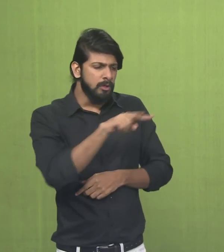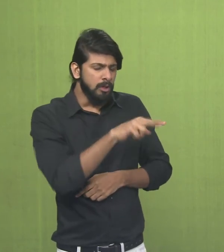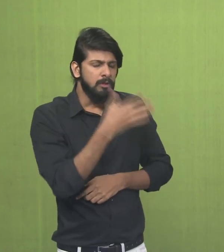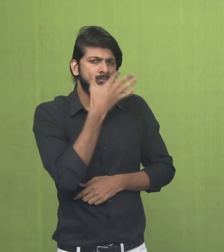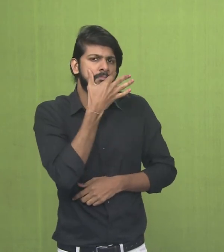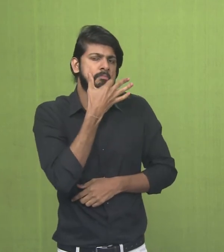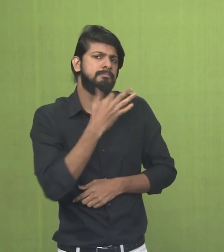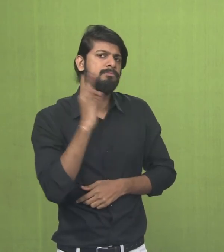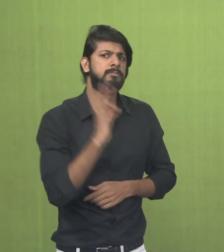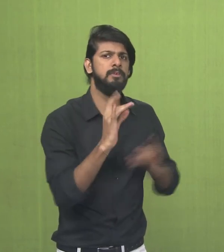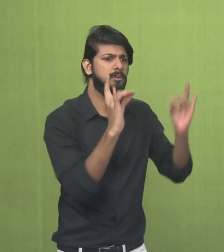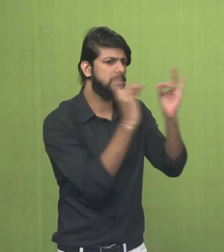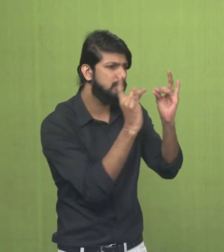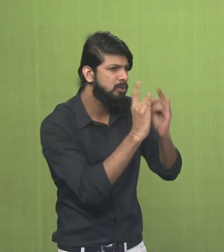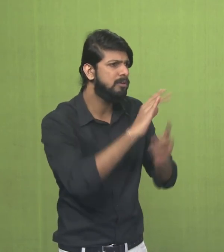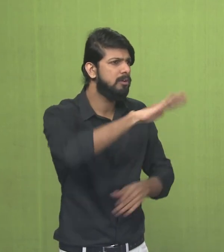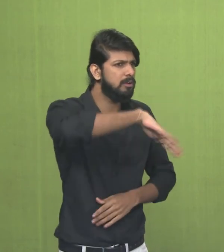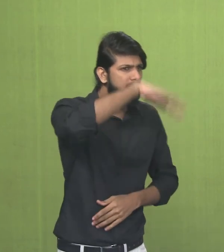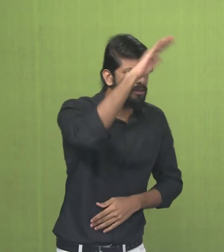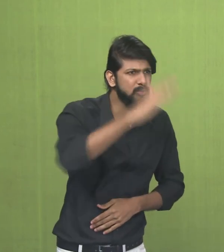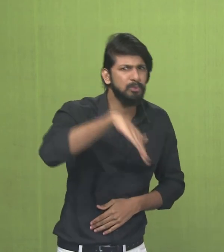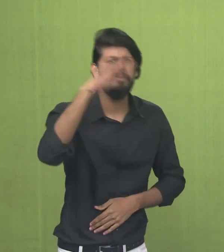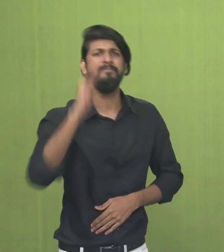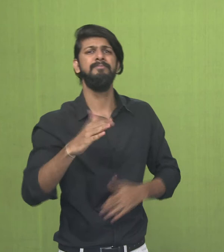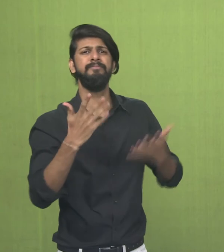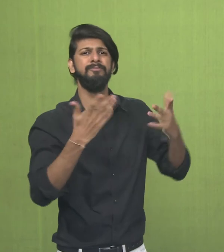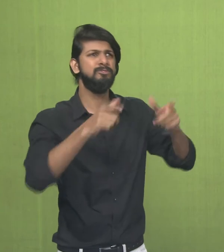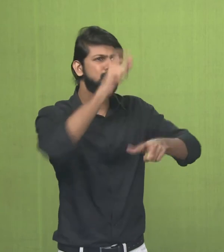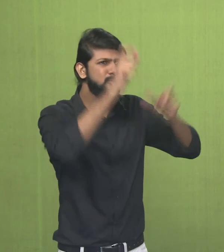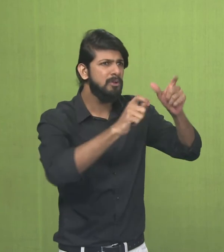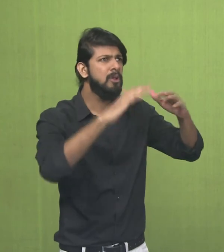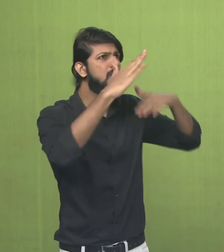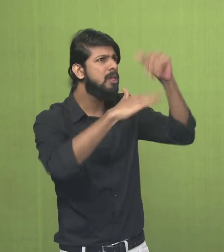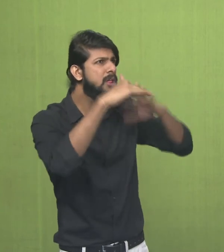The British patrons were really fascinated and attracted with the diversity,